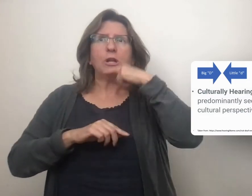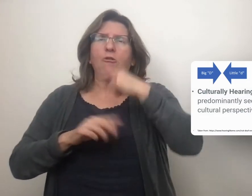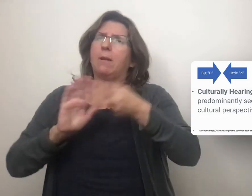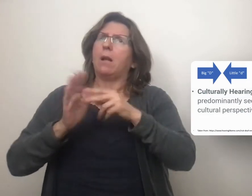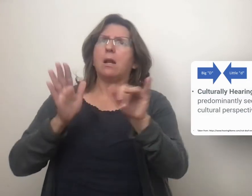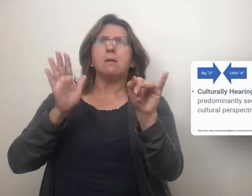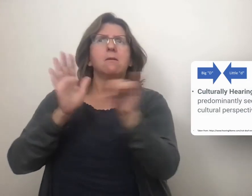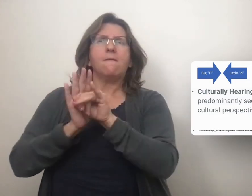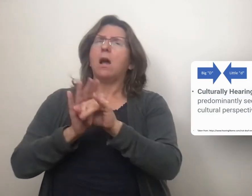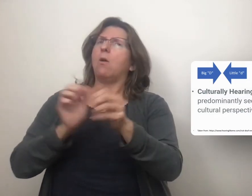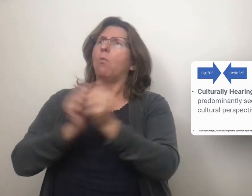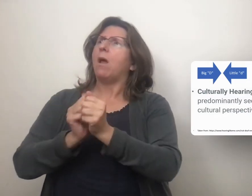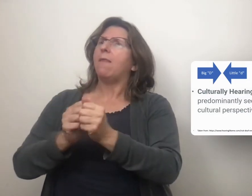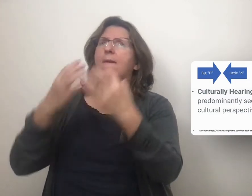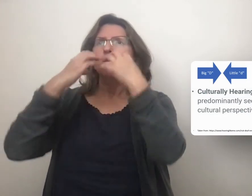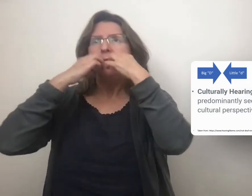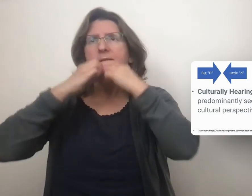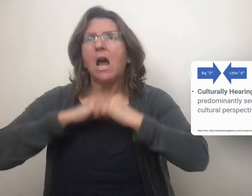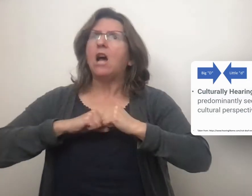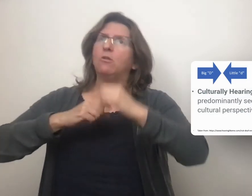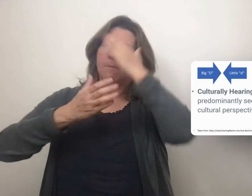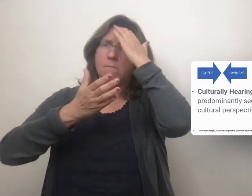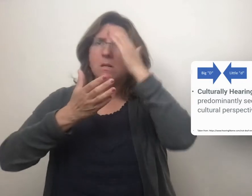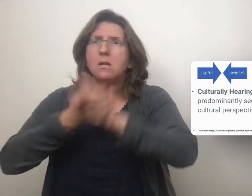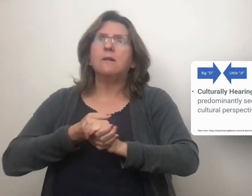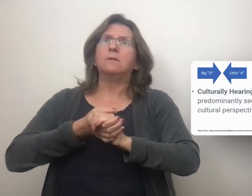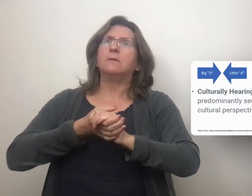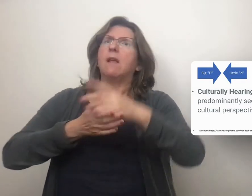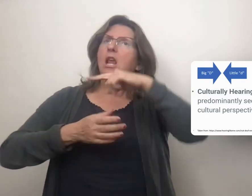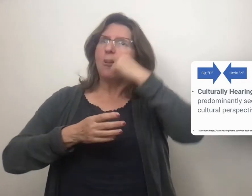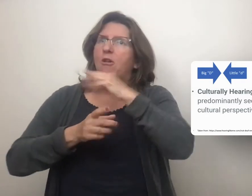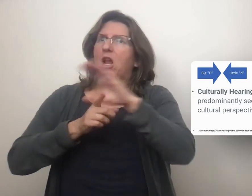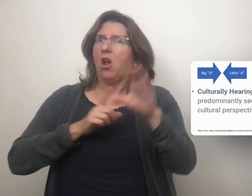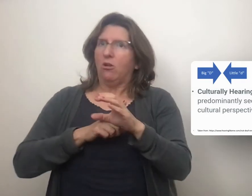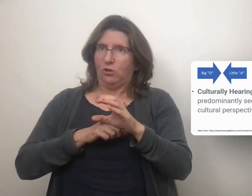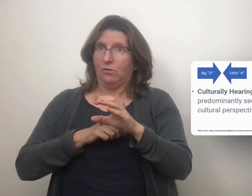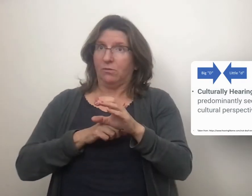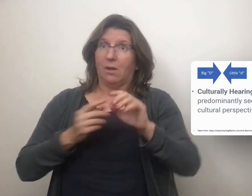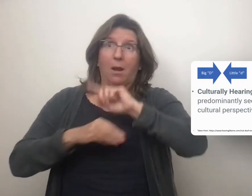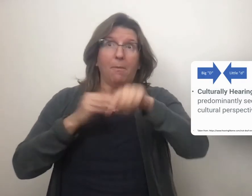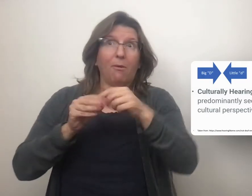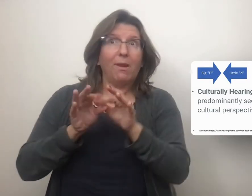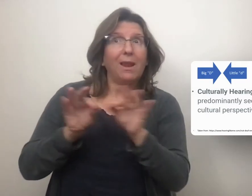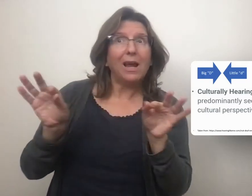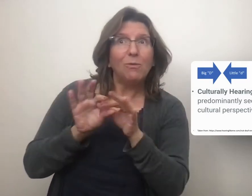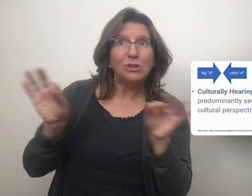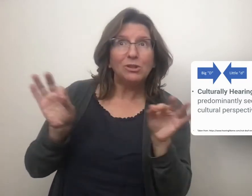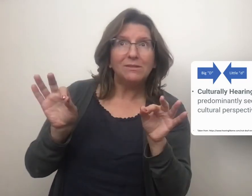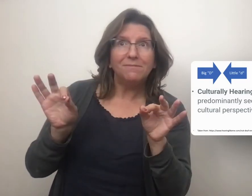Culturally hearing people come from an audiocentric value, frame of reference, and beliefs regarding the